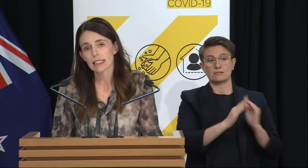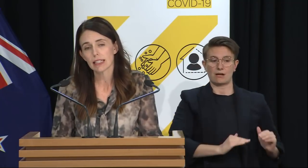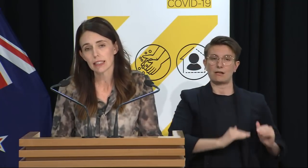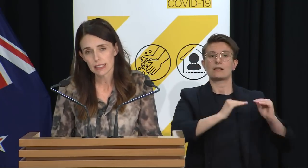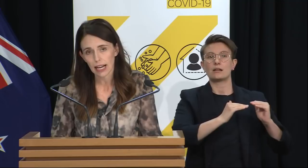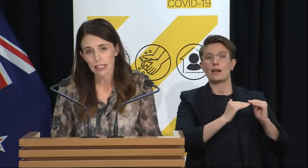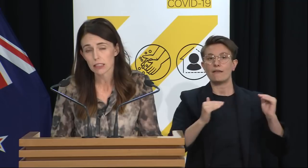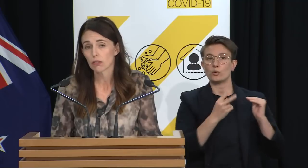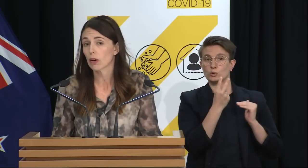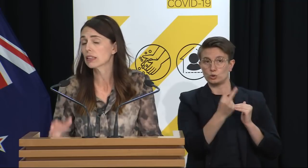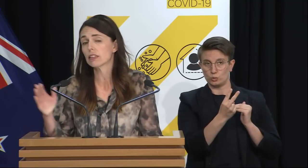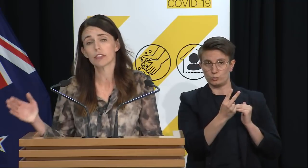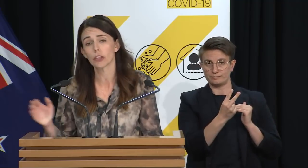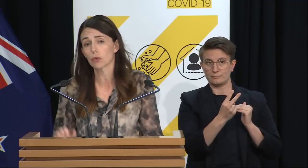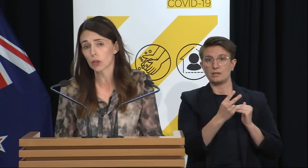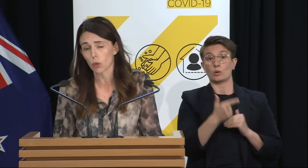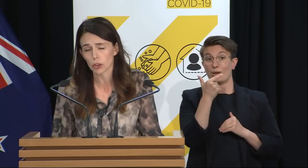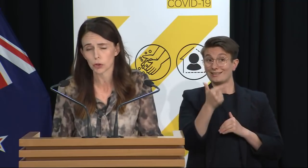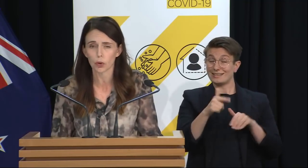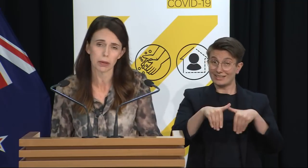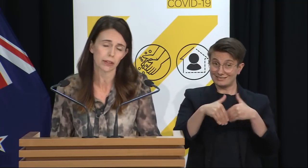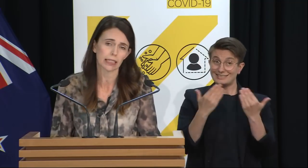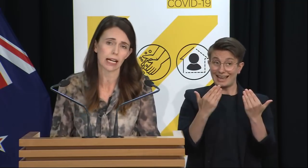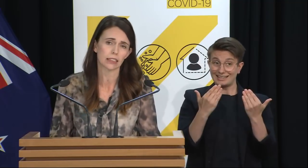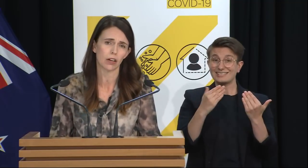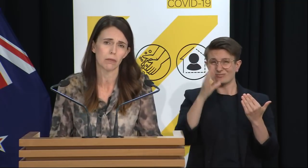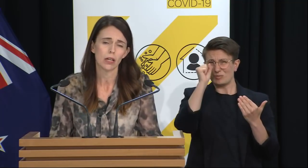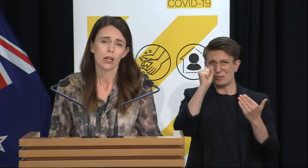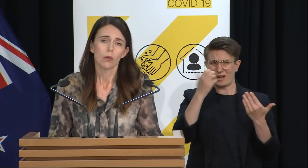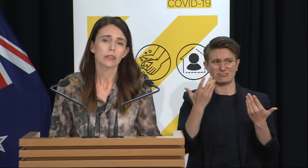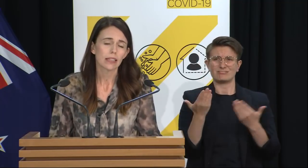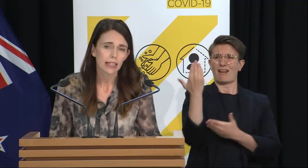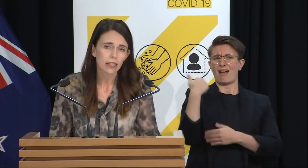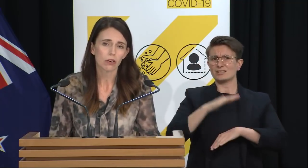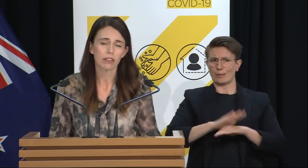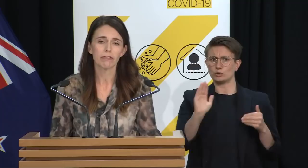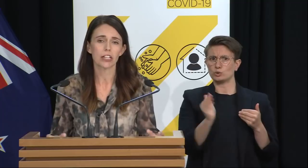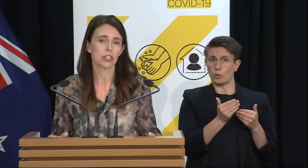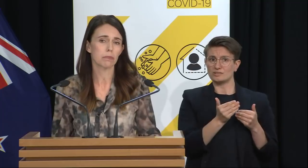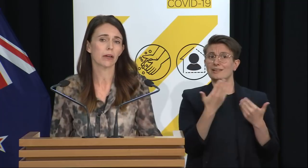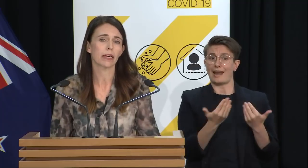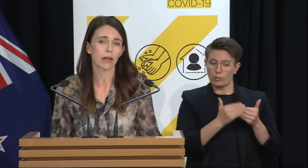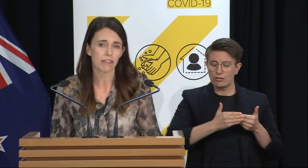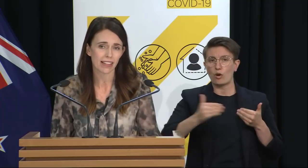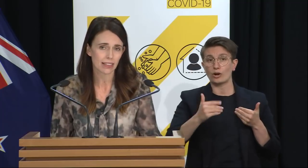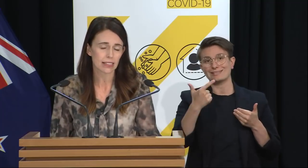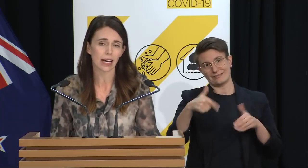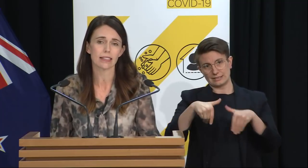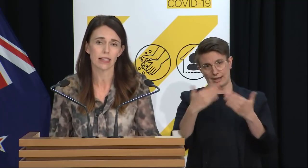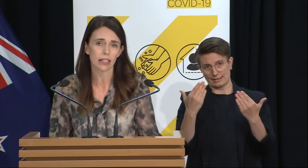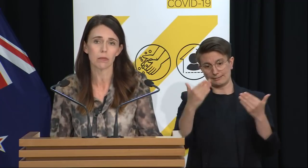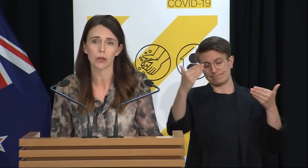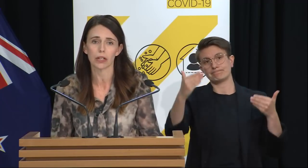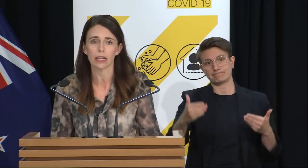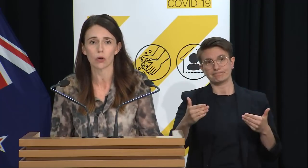7 days in this case, relative to, you'll recall, a shorter period last time, was the length of infectious period we have had this